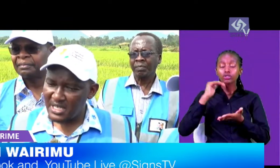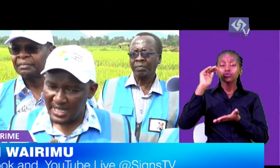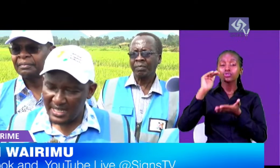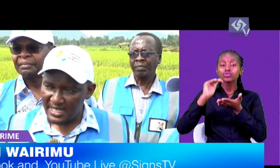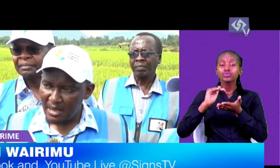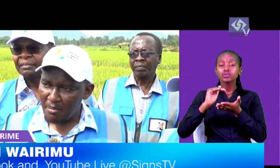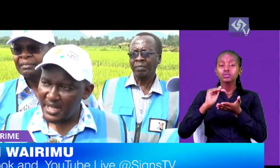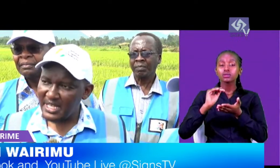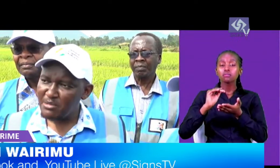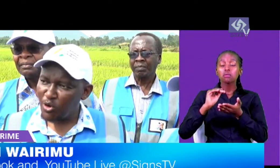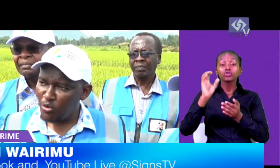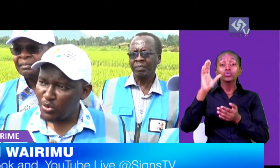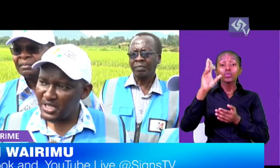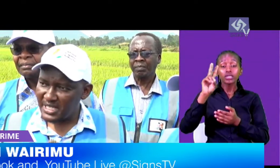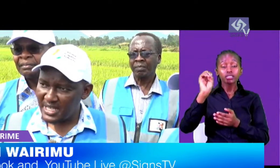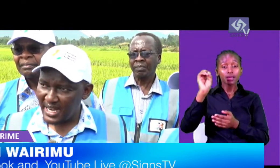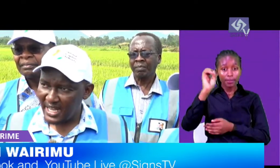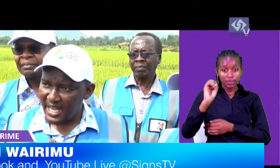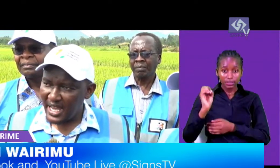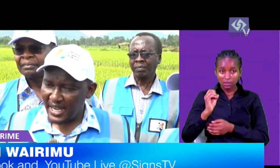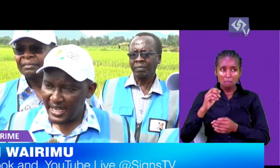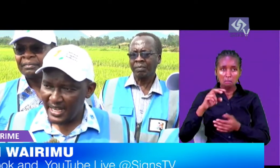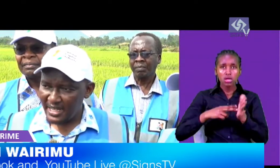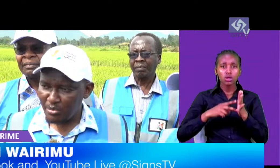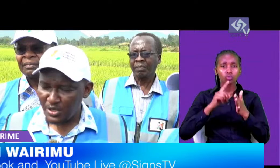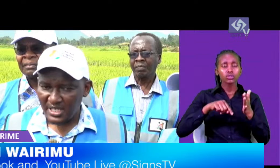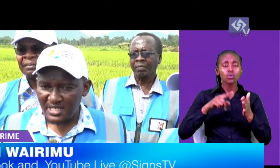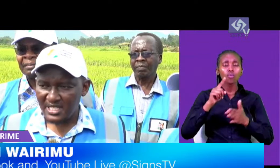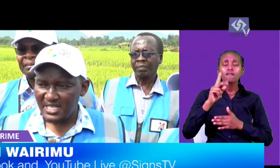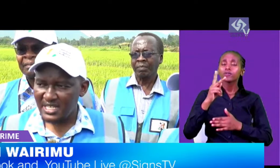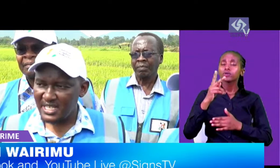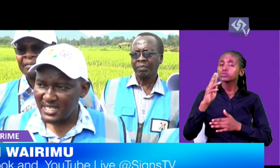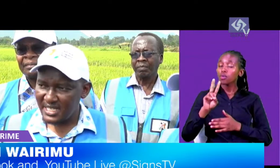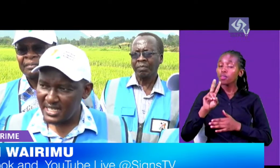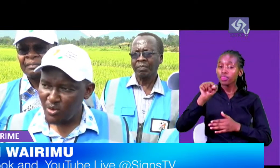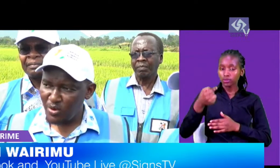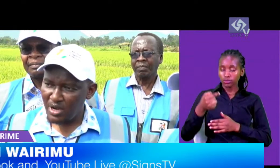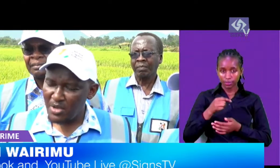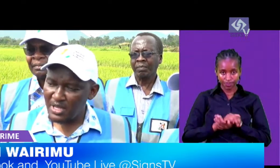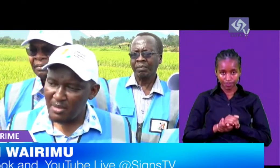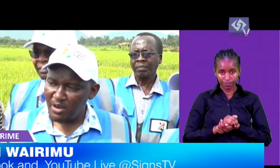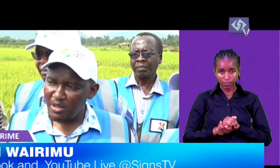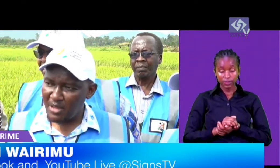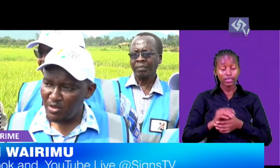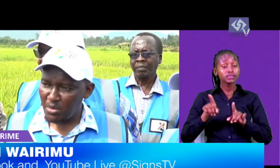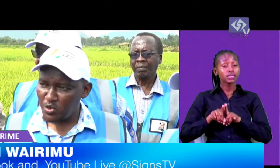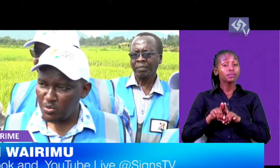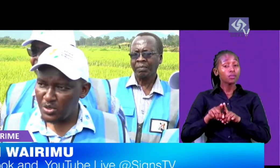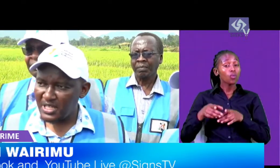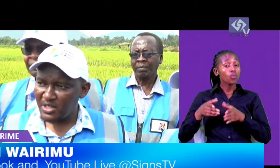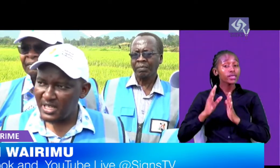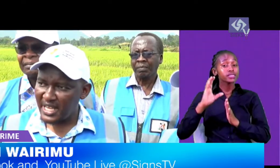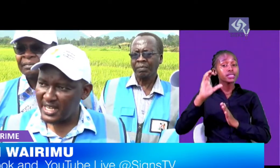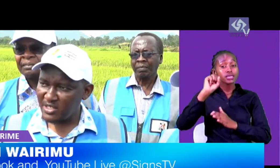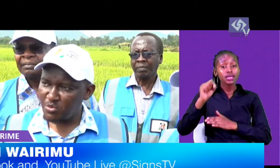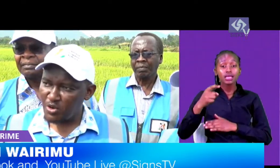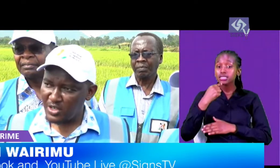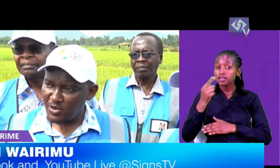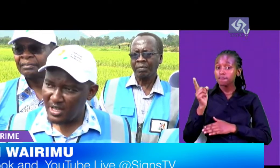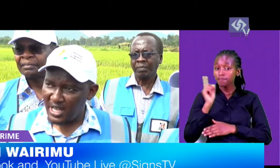tons by the time the whole project is done. Currently, the project, as the CS has just said, will by end of the month we'll be able to put 3,000 acres into production, and in